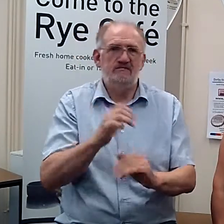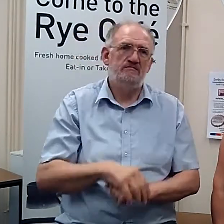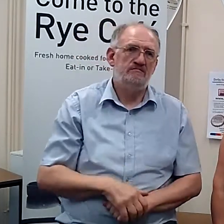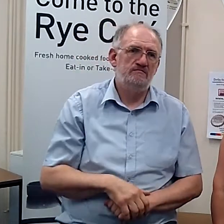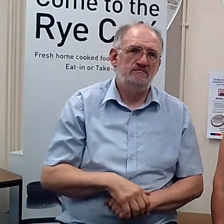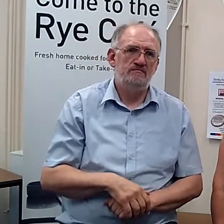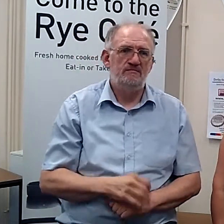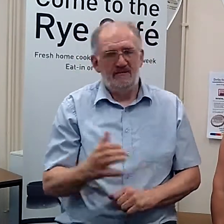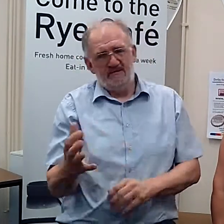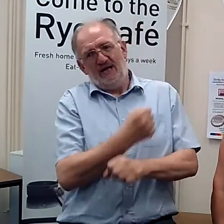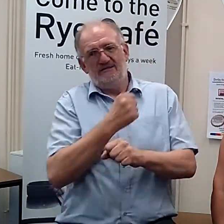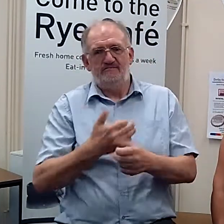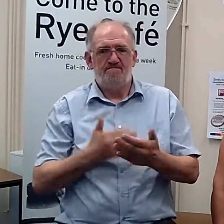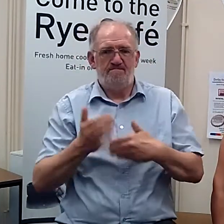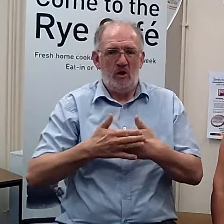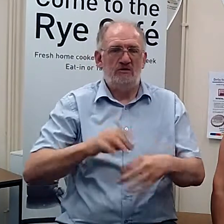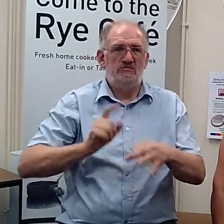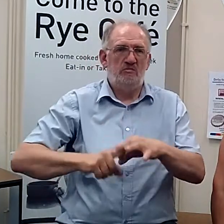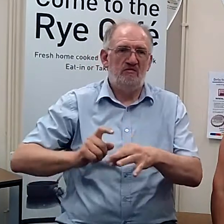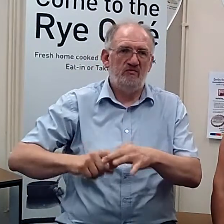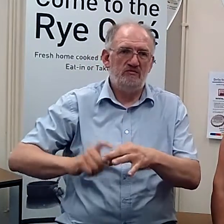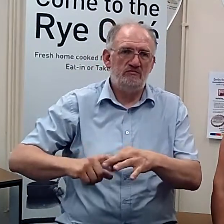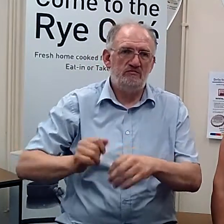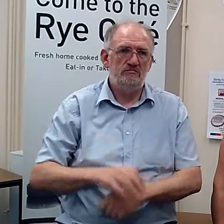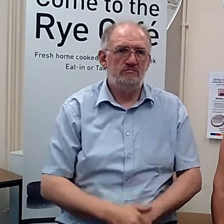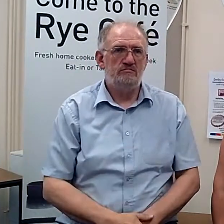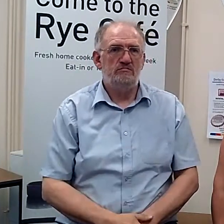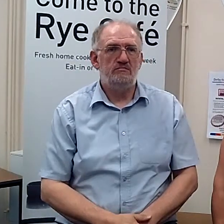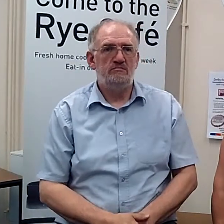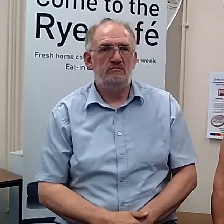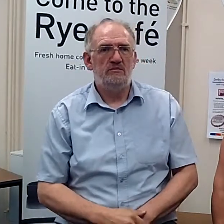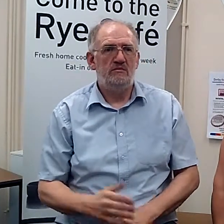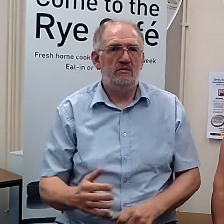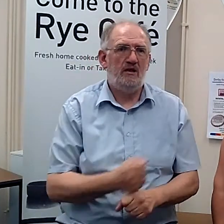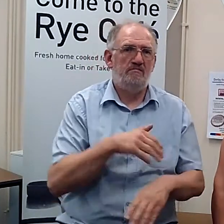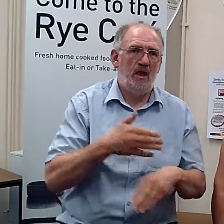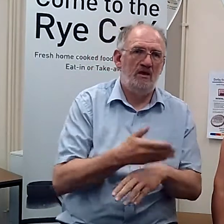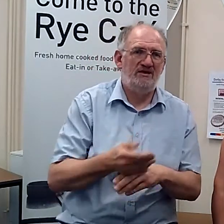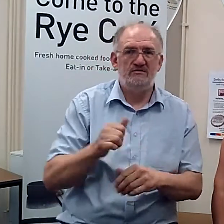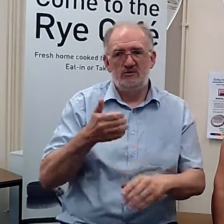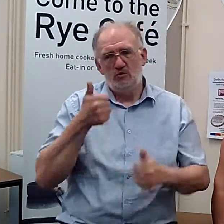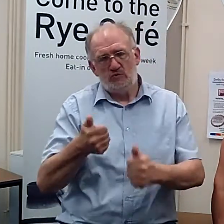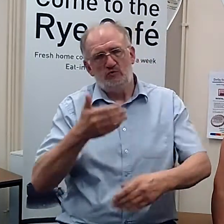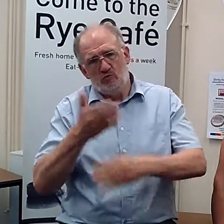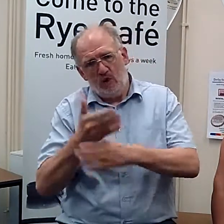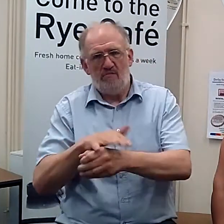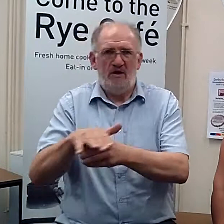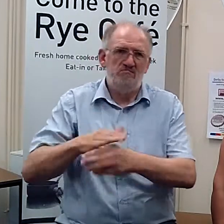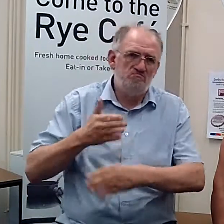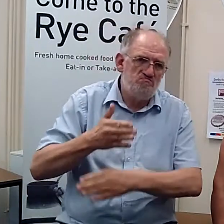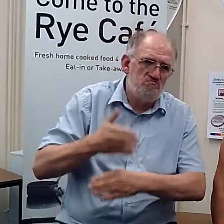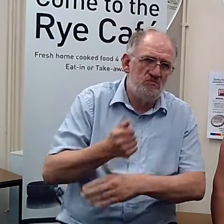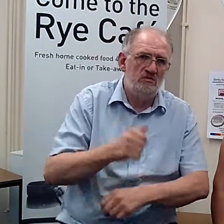in a significant work placement for 30 weeks, have developed skills while in the workplace, and have a